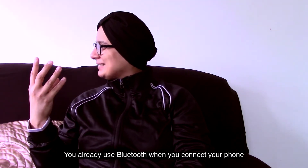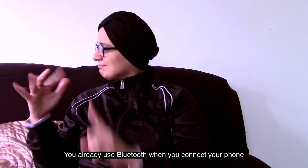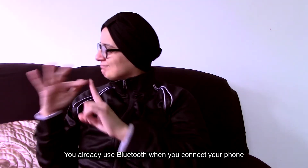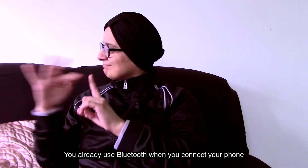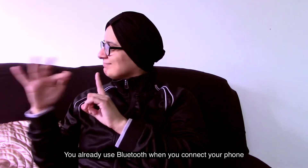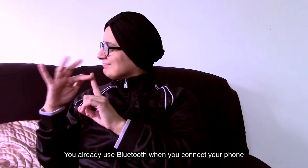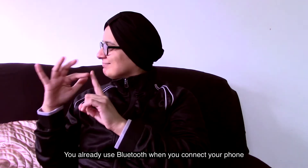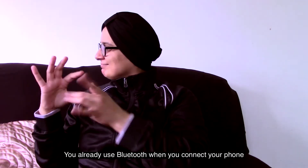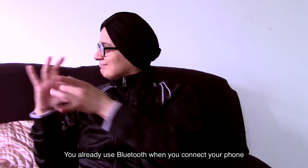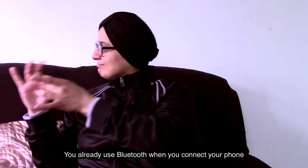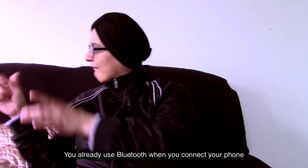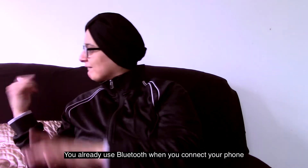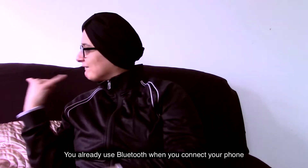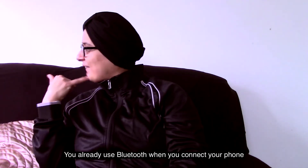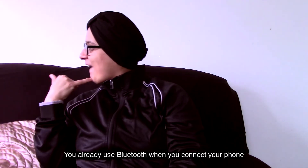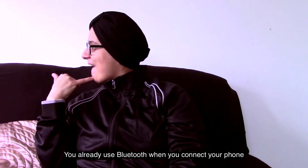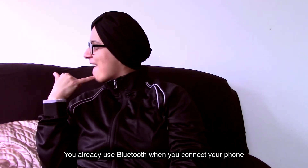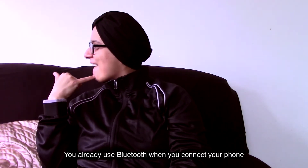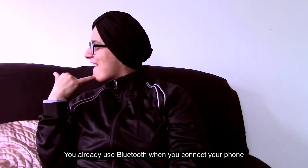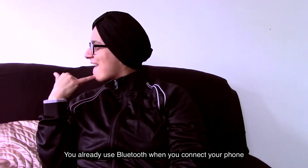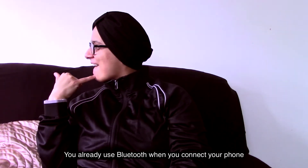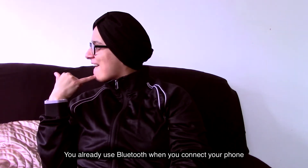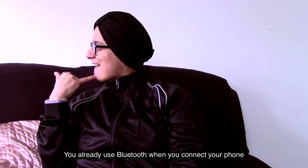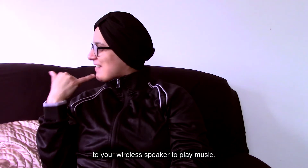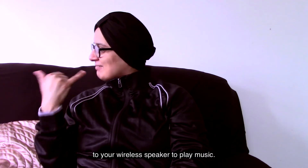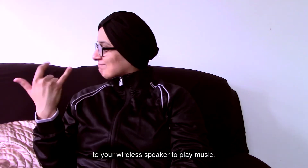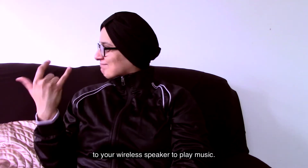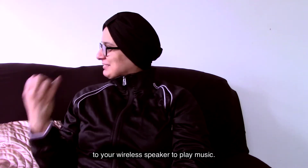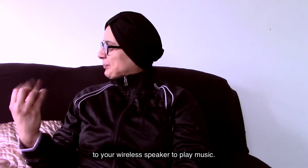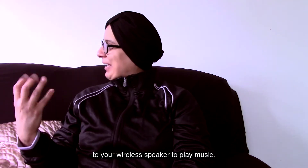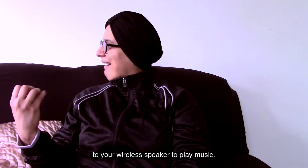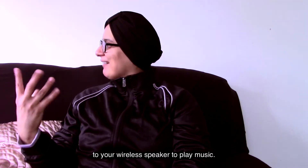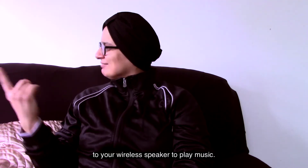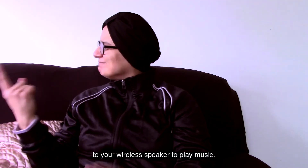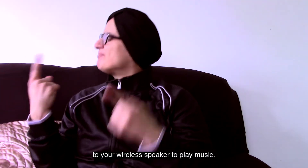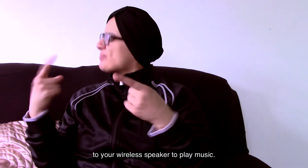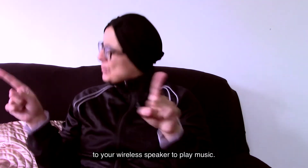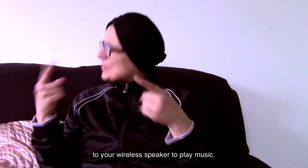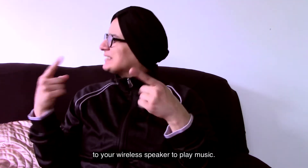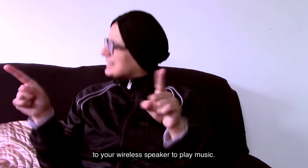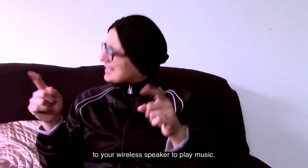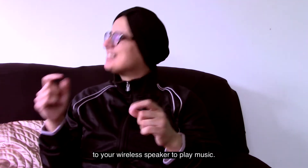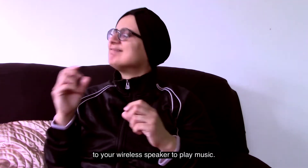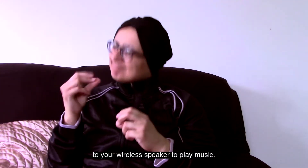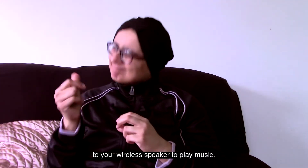You already use Bluetooth when you connect your phone to your wireless speaker to play music.